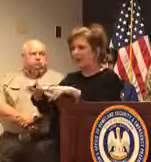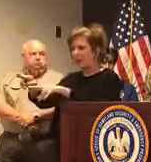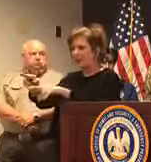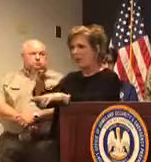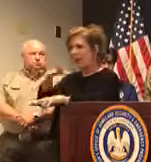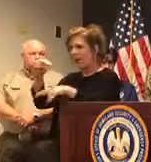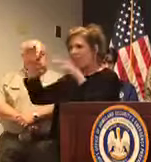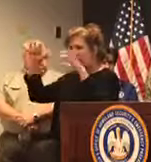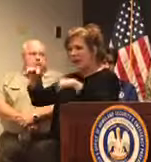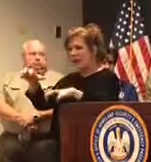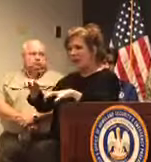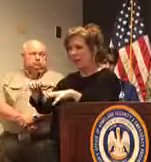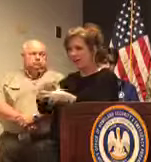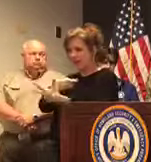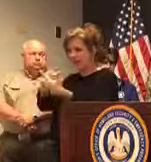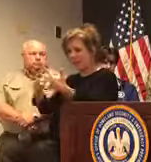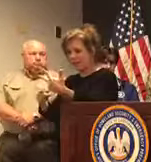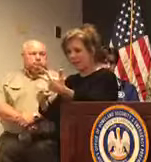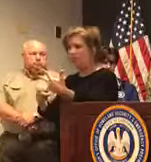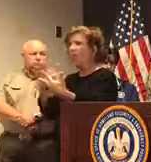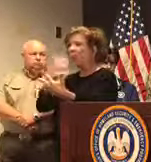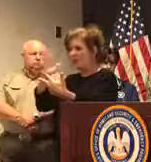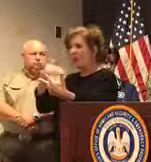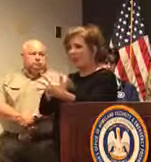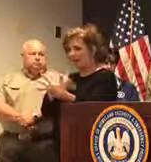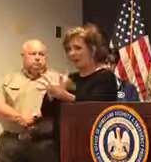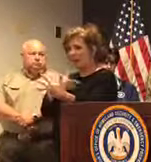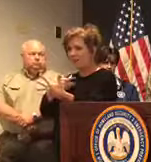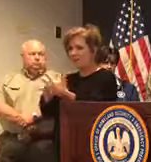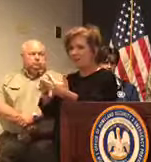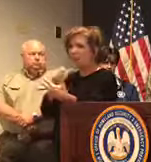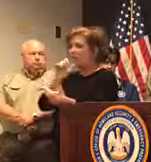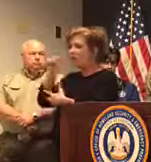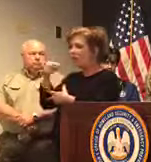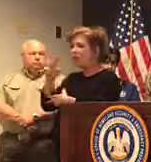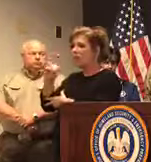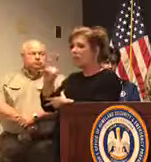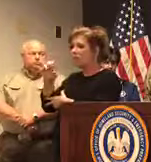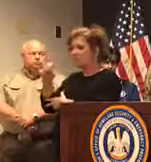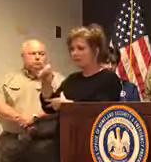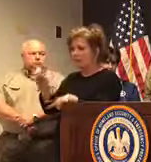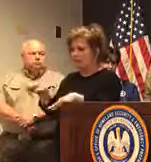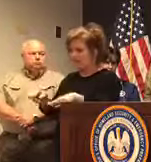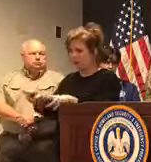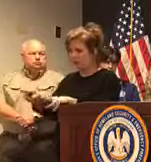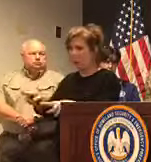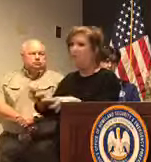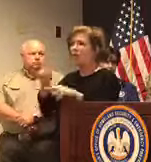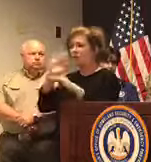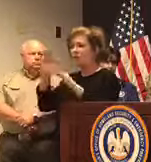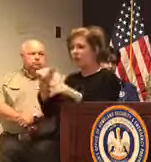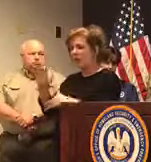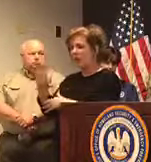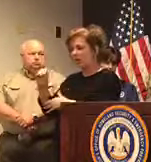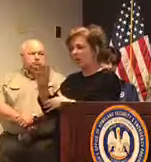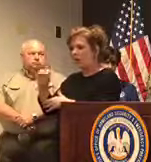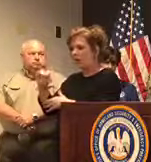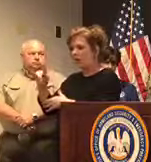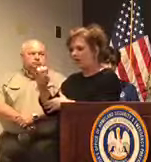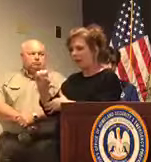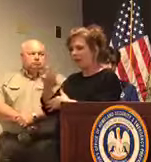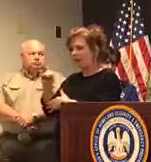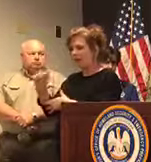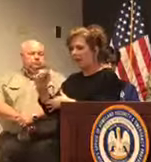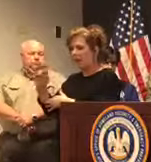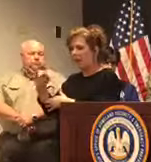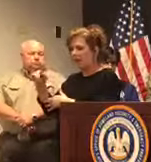three. And it won't just be the Mississippi River. We can anticipate, for example, the Comete and Amite rivers in this